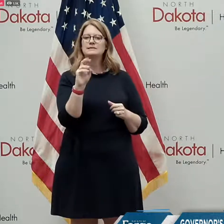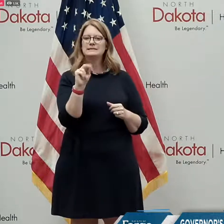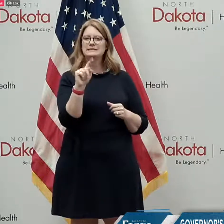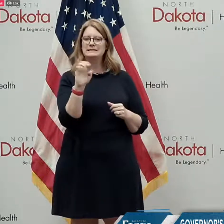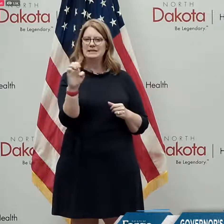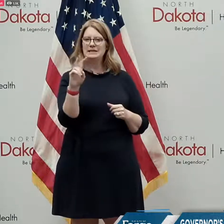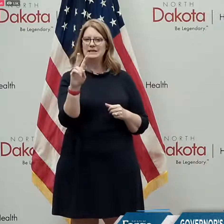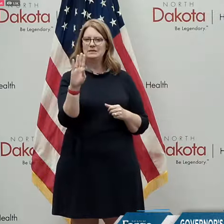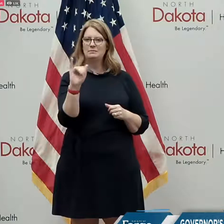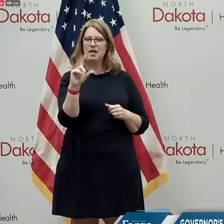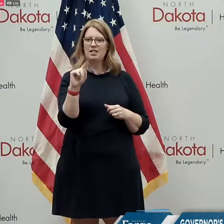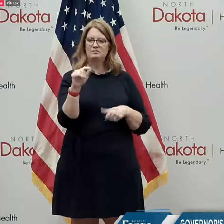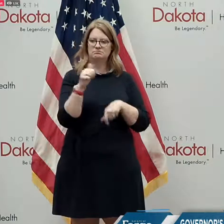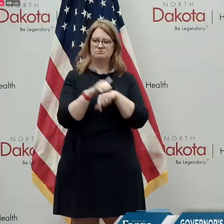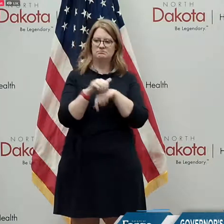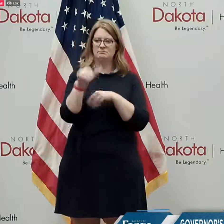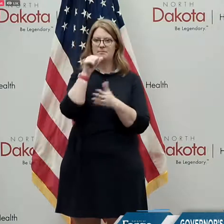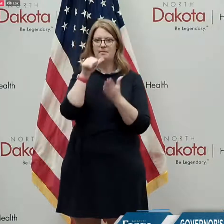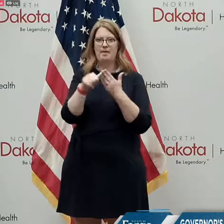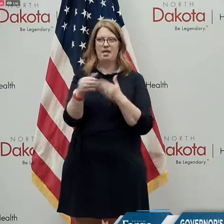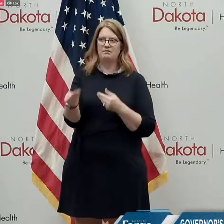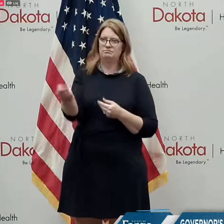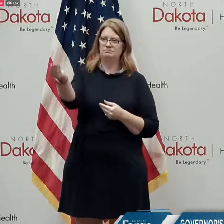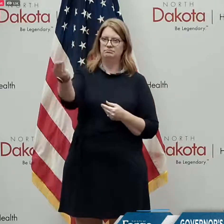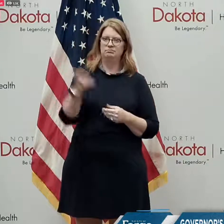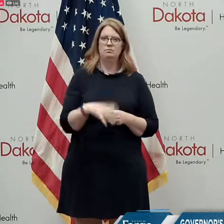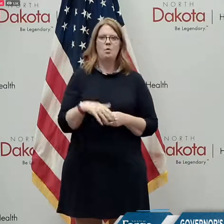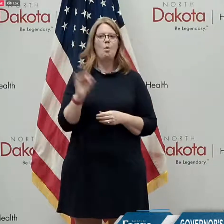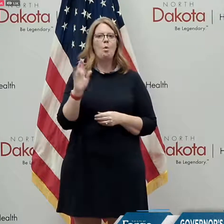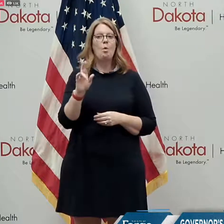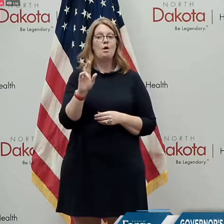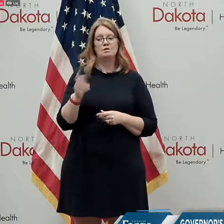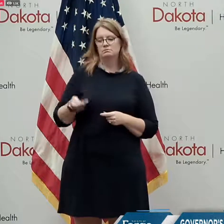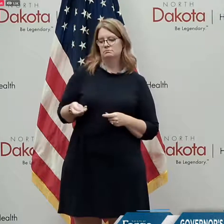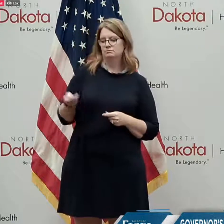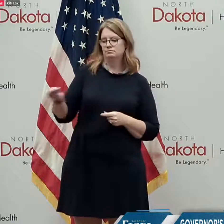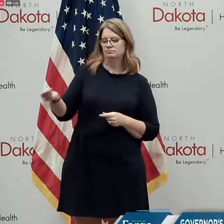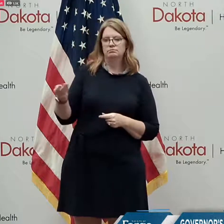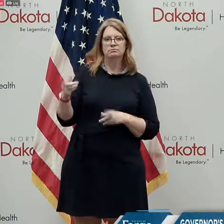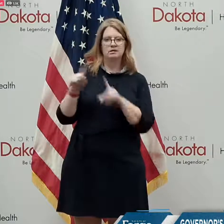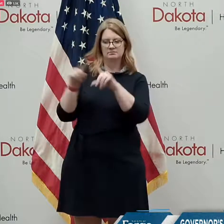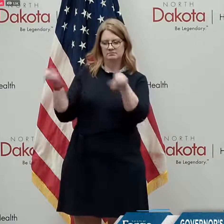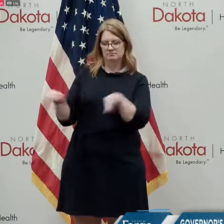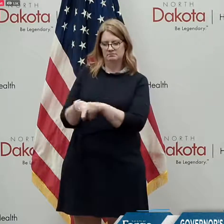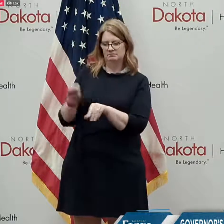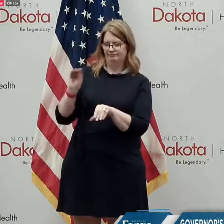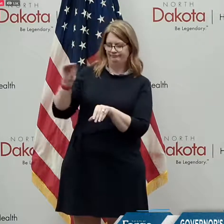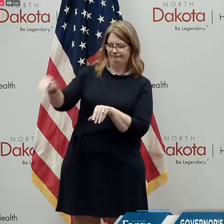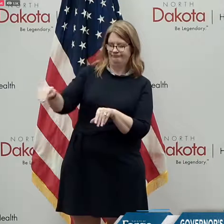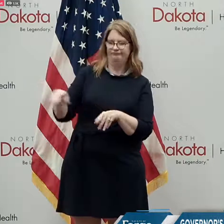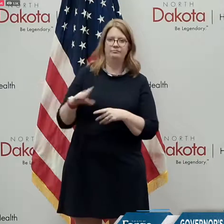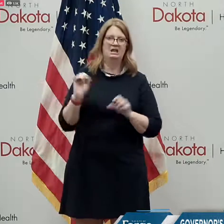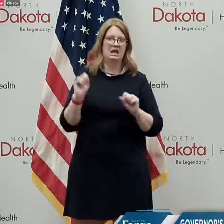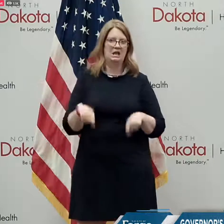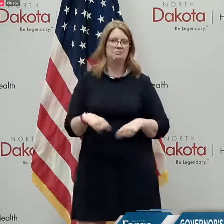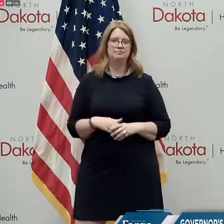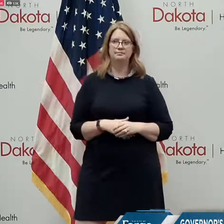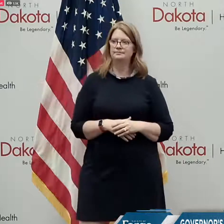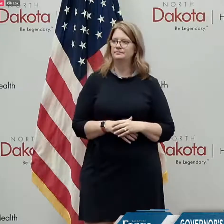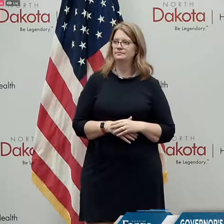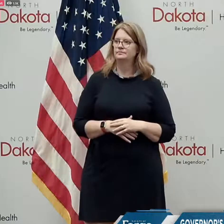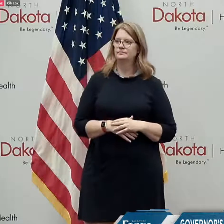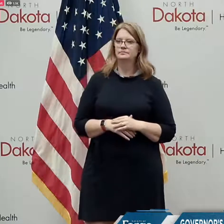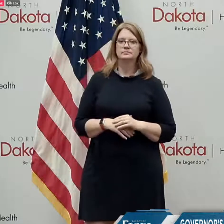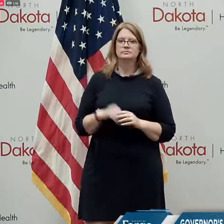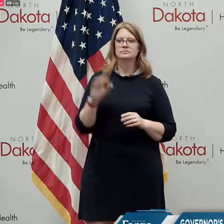and vote that way. That would take pressure off of the number of people showing up on election day.